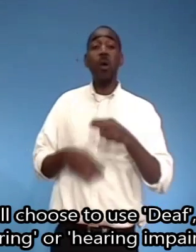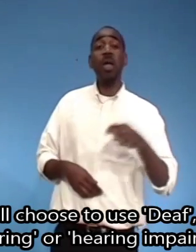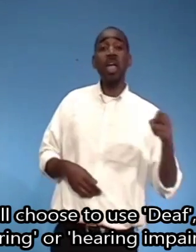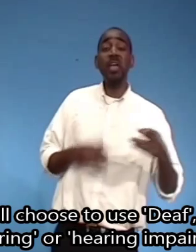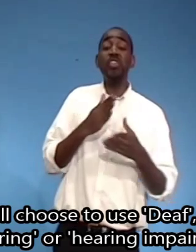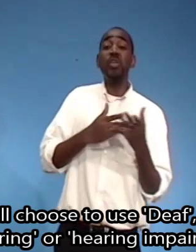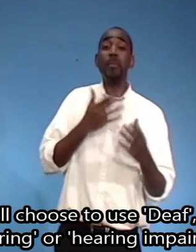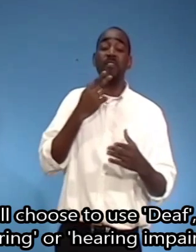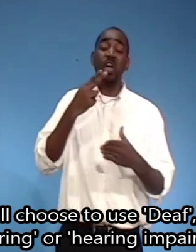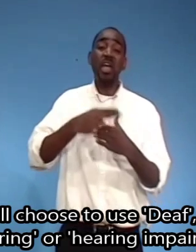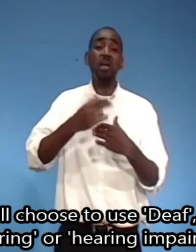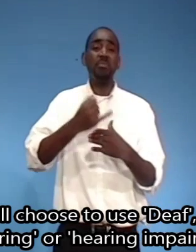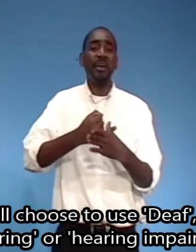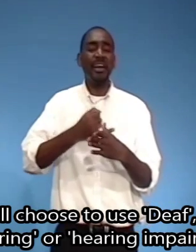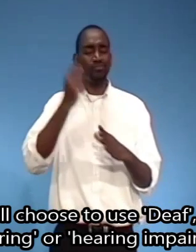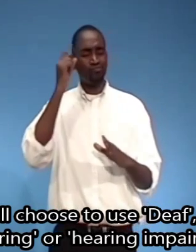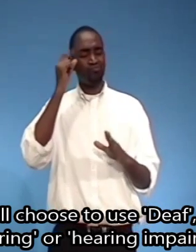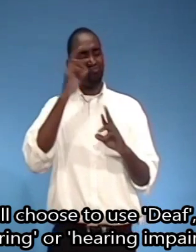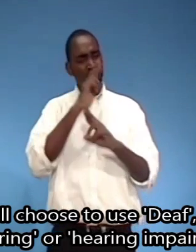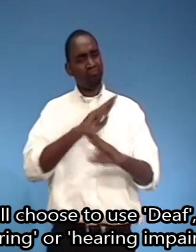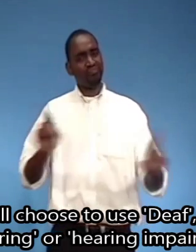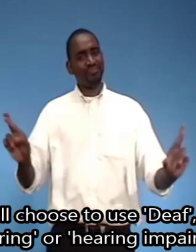deaf, hard of hearing, or hearing impaired.